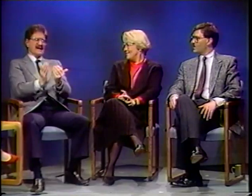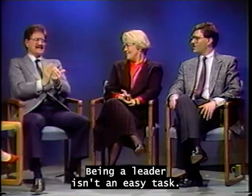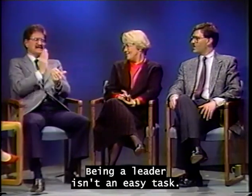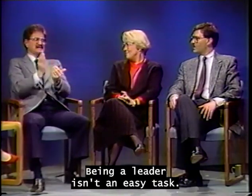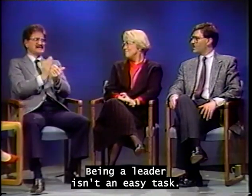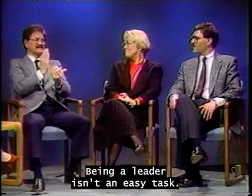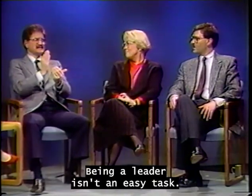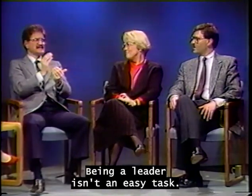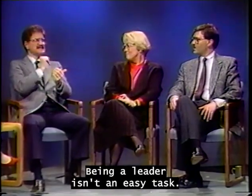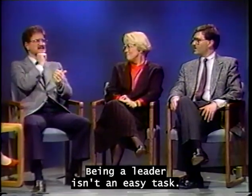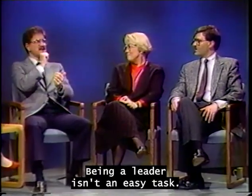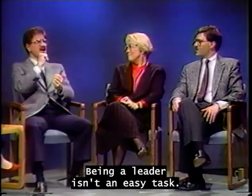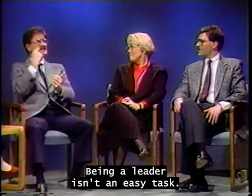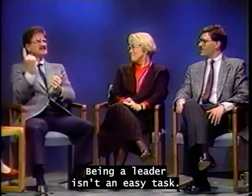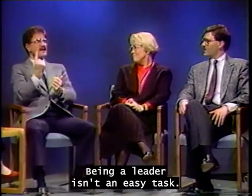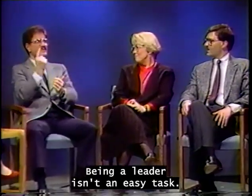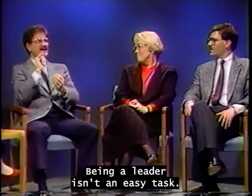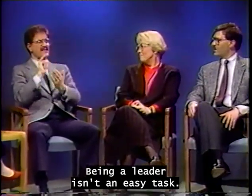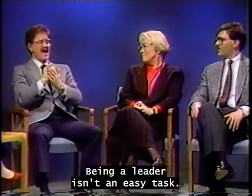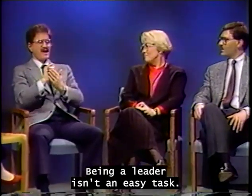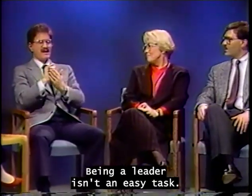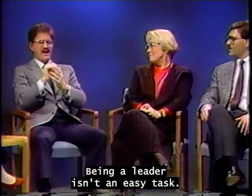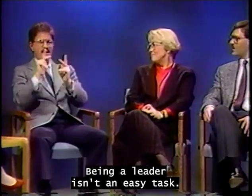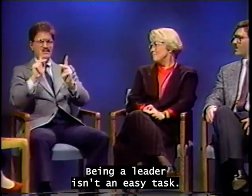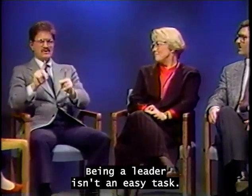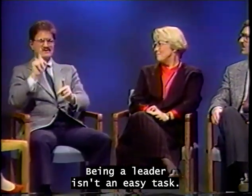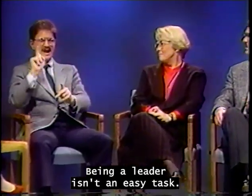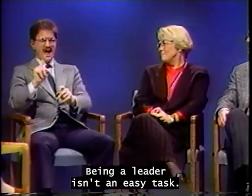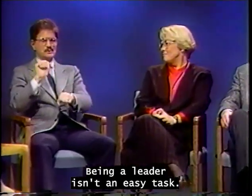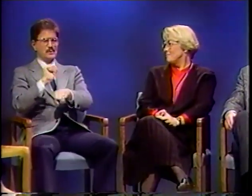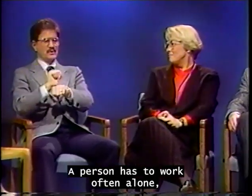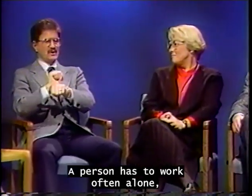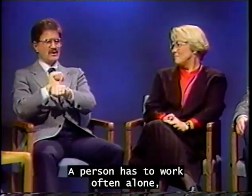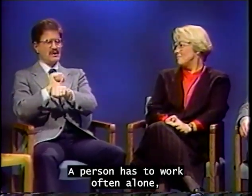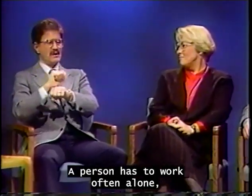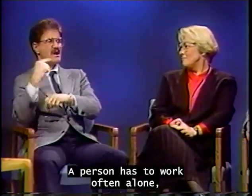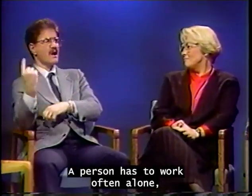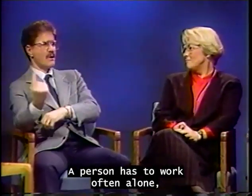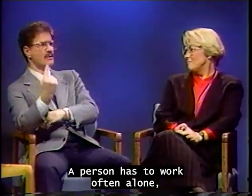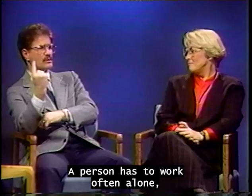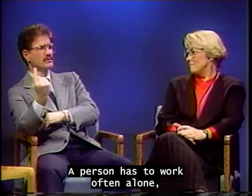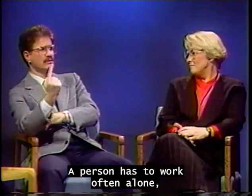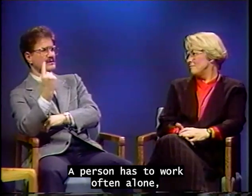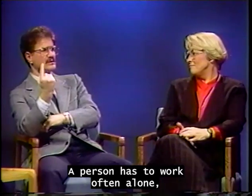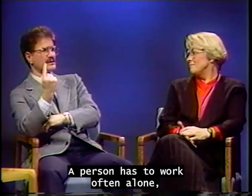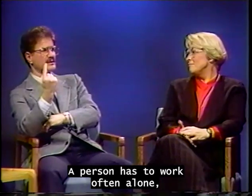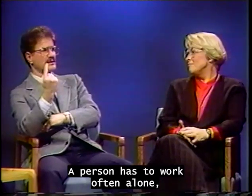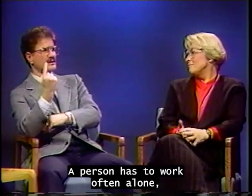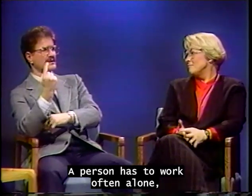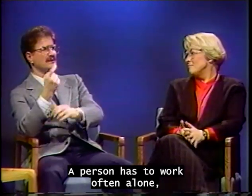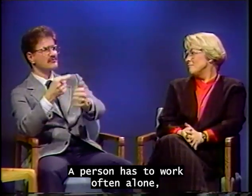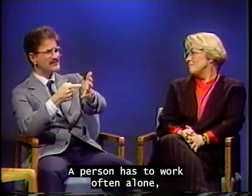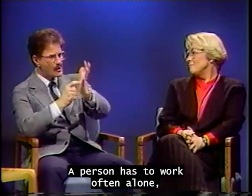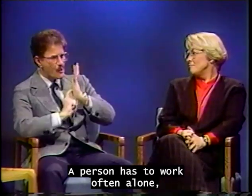Being a leader isn't an easy task. A person has to work often alone,